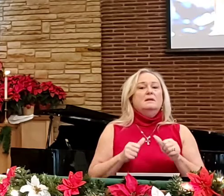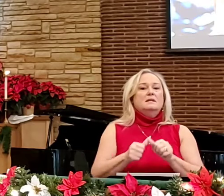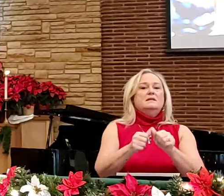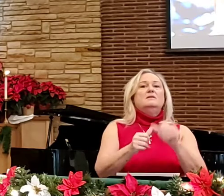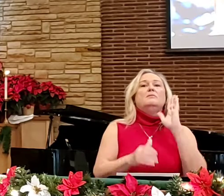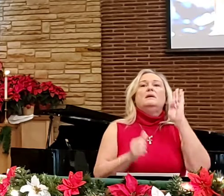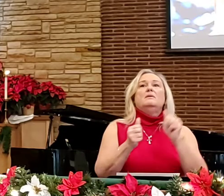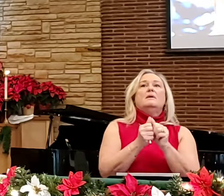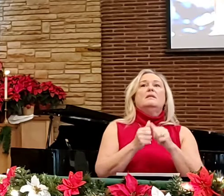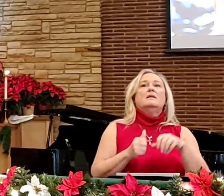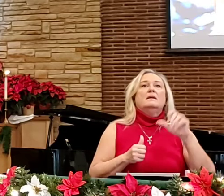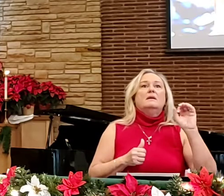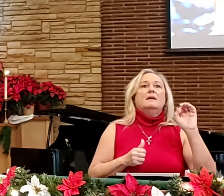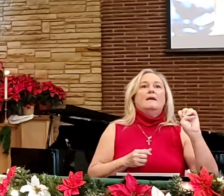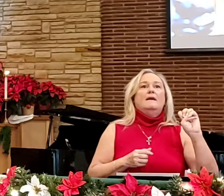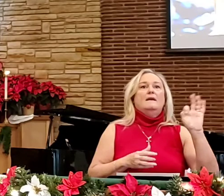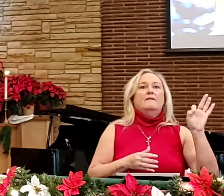Continue to be with Ephraim